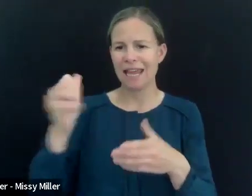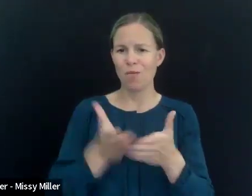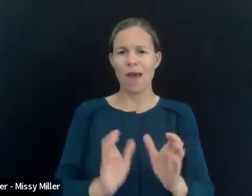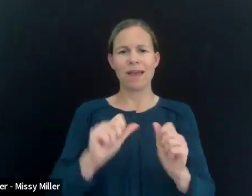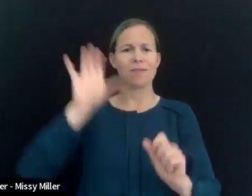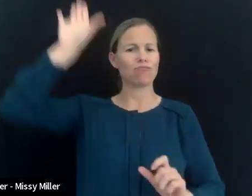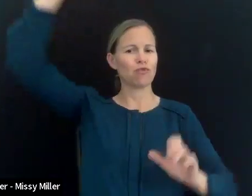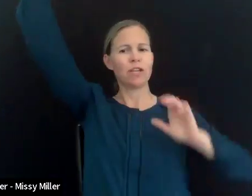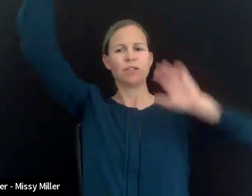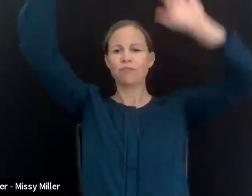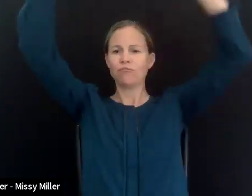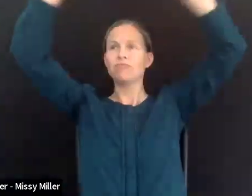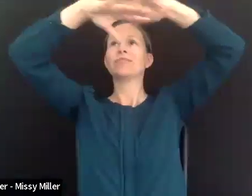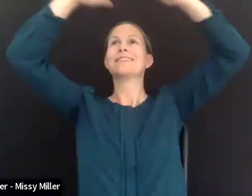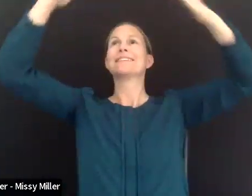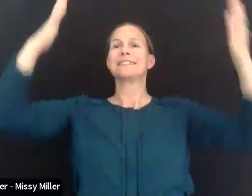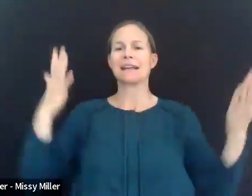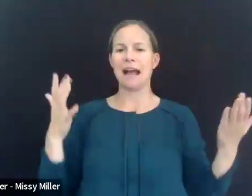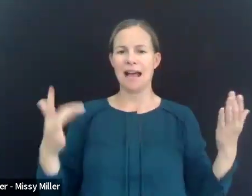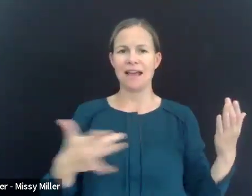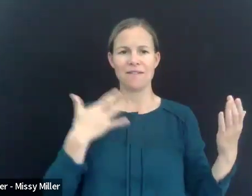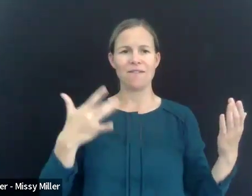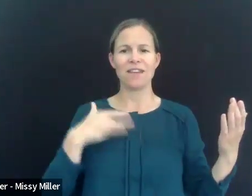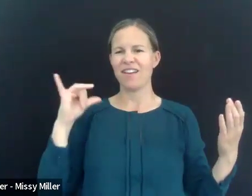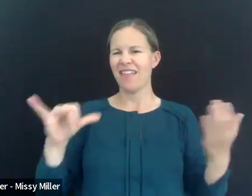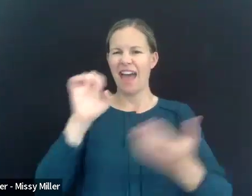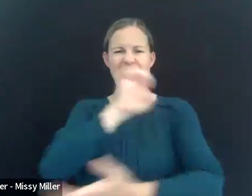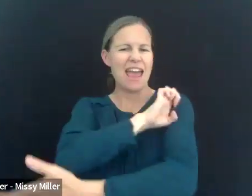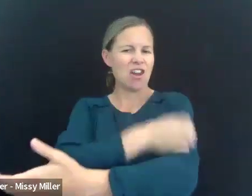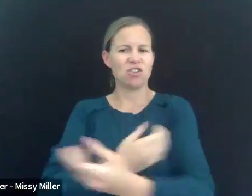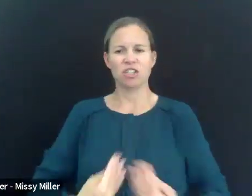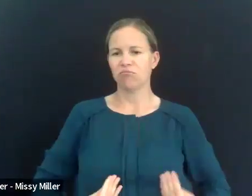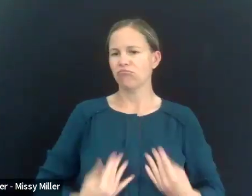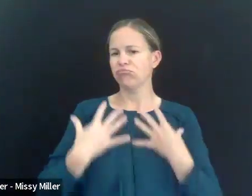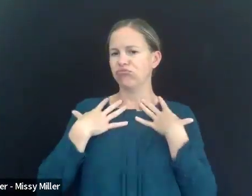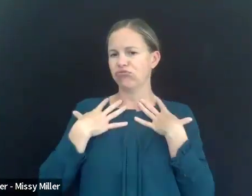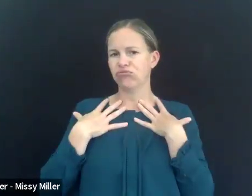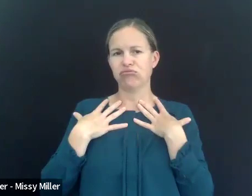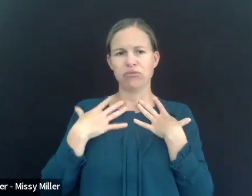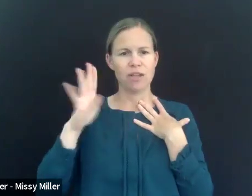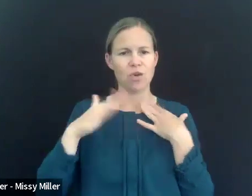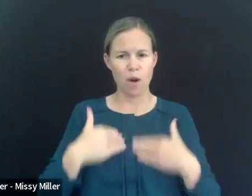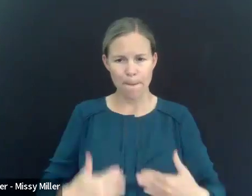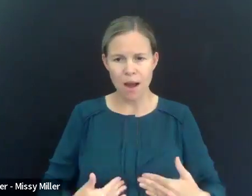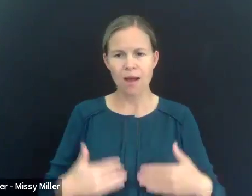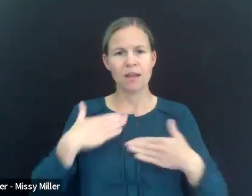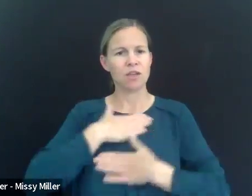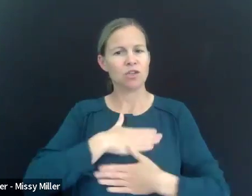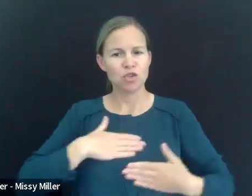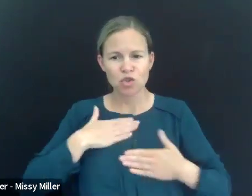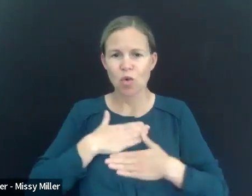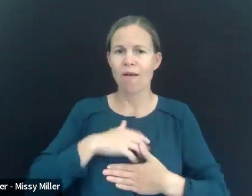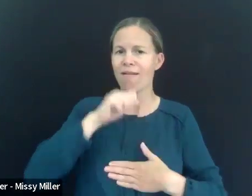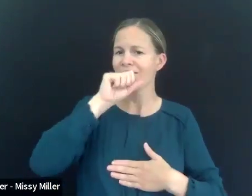sky and just feel the energy, the protection, and the joy and the love of